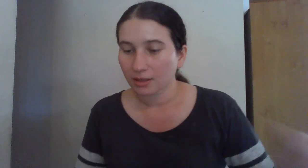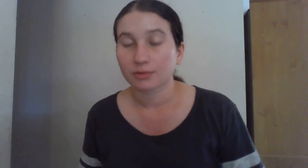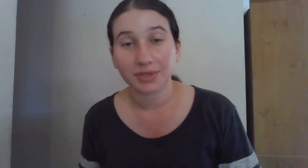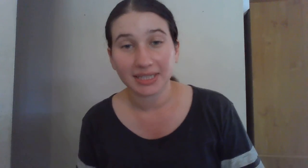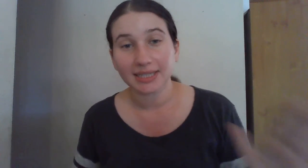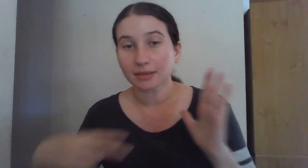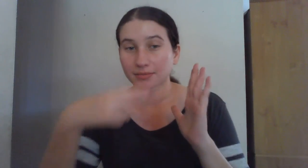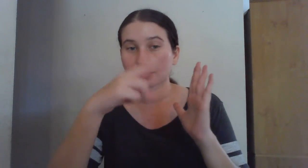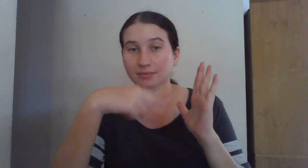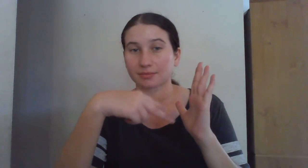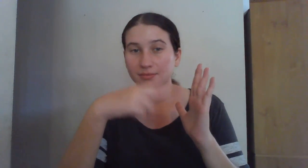Read.